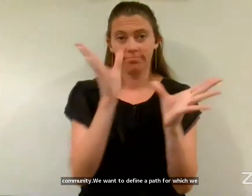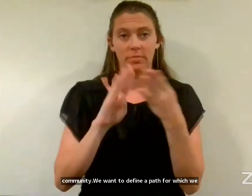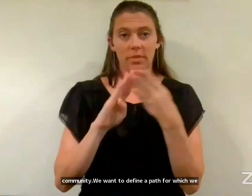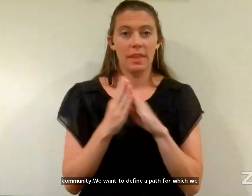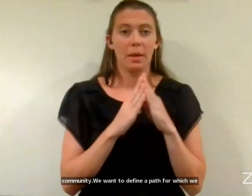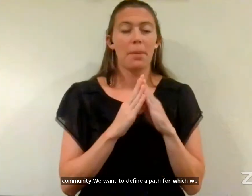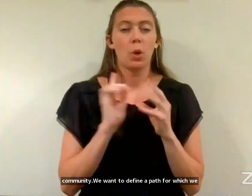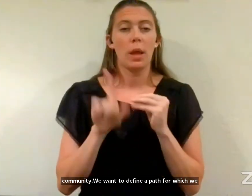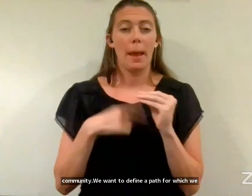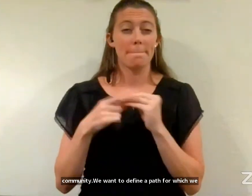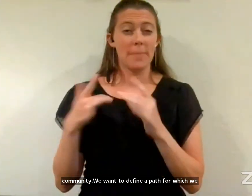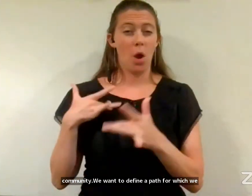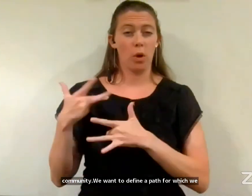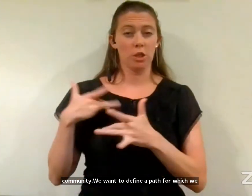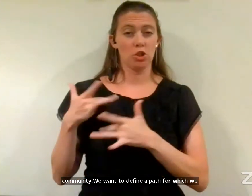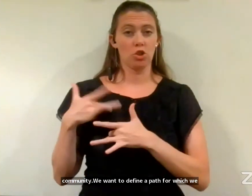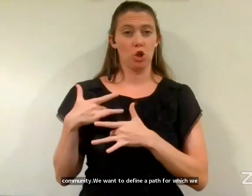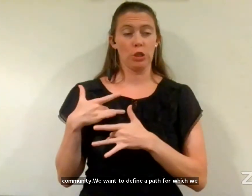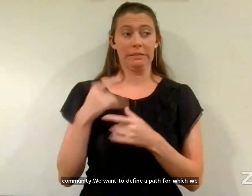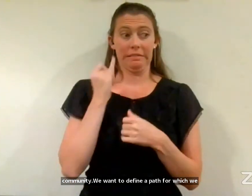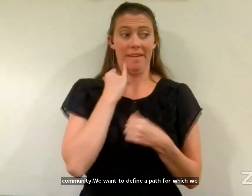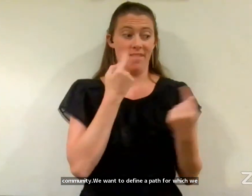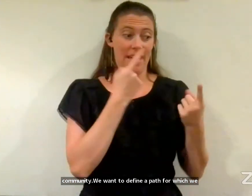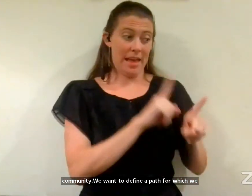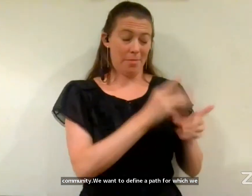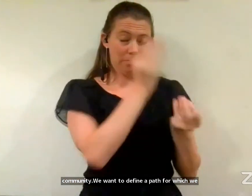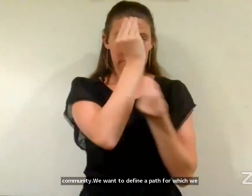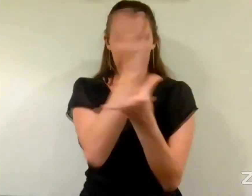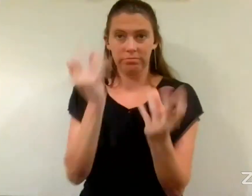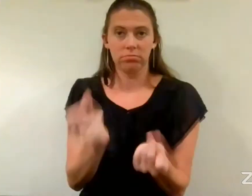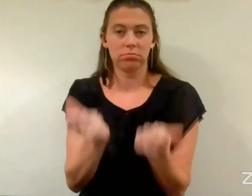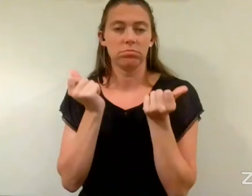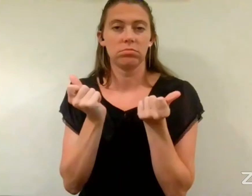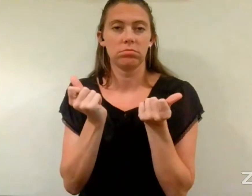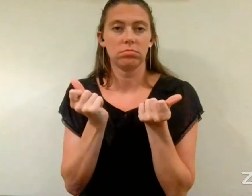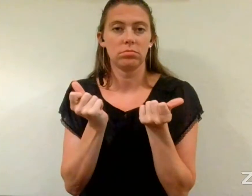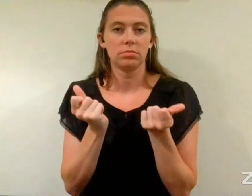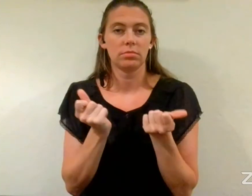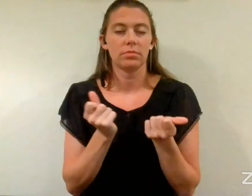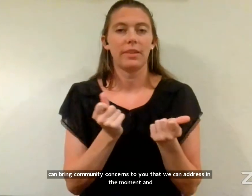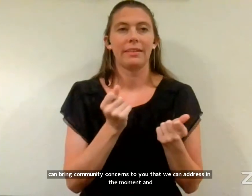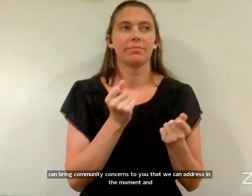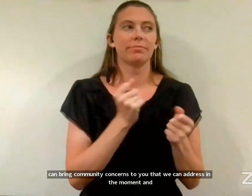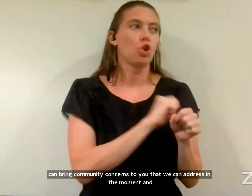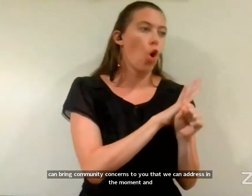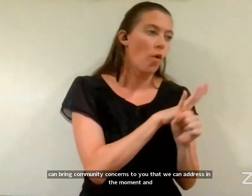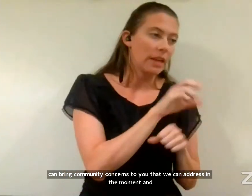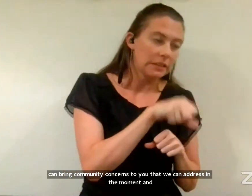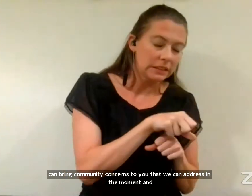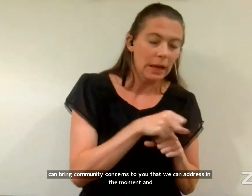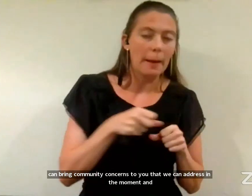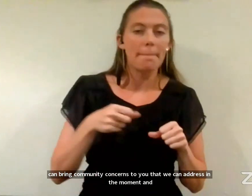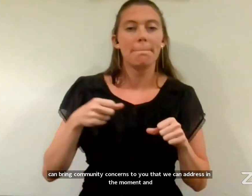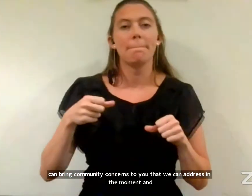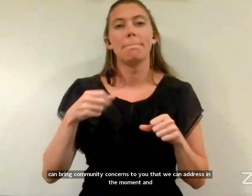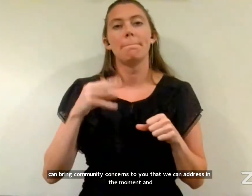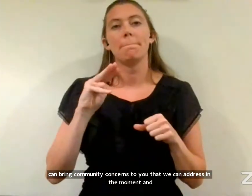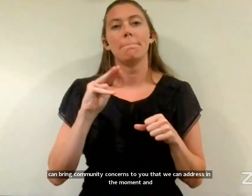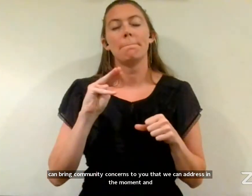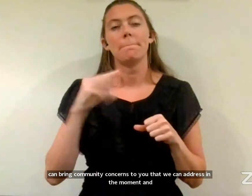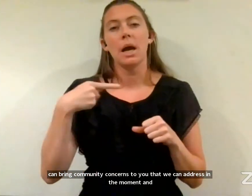And that is other than COVID, other than monkeypox, other than, so we definitely appreciate